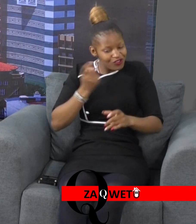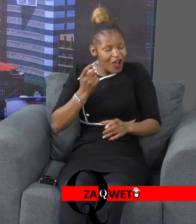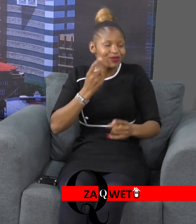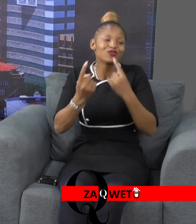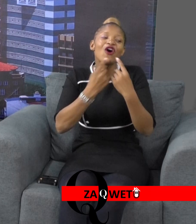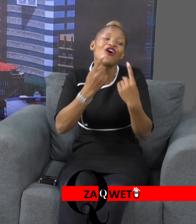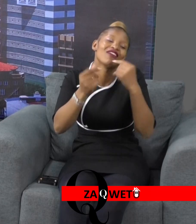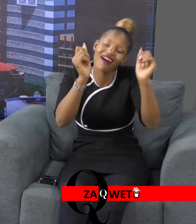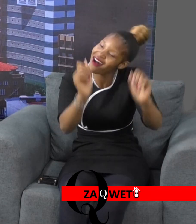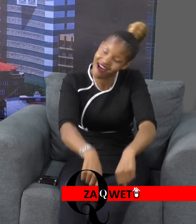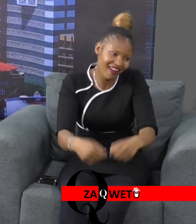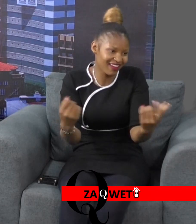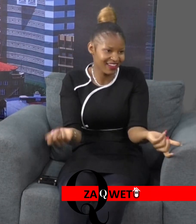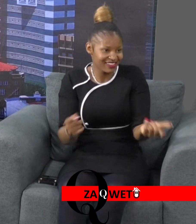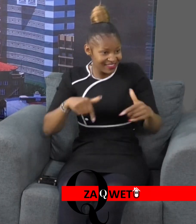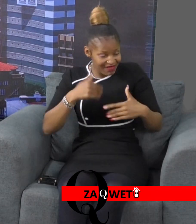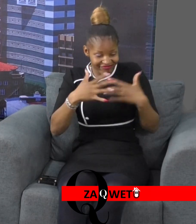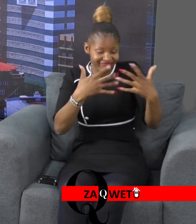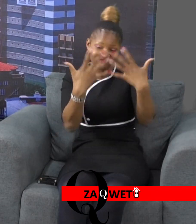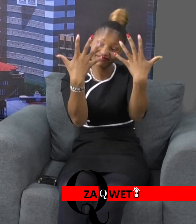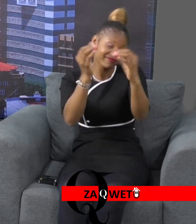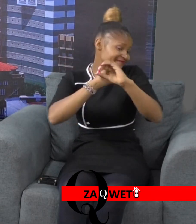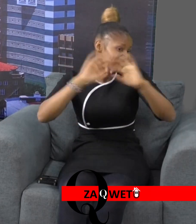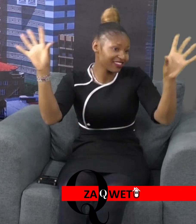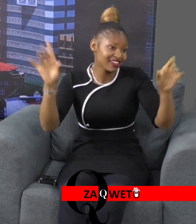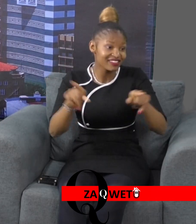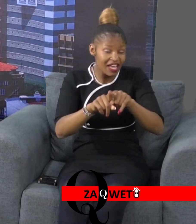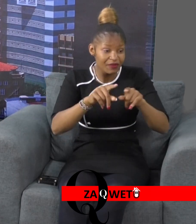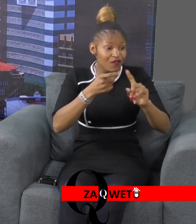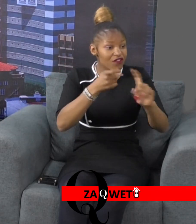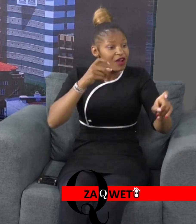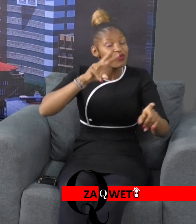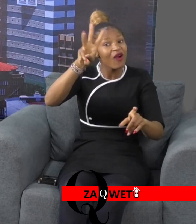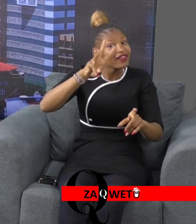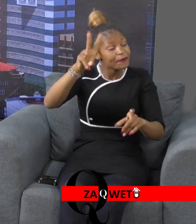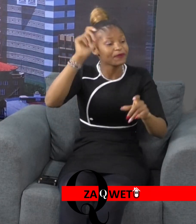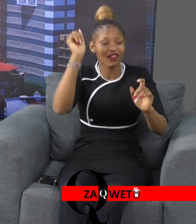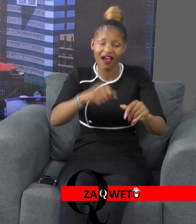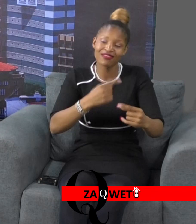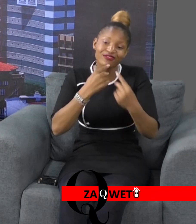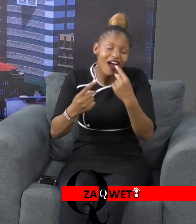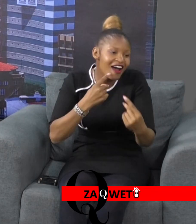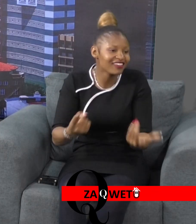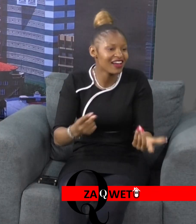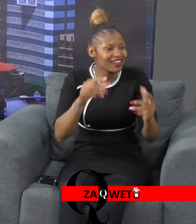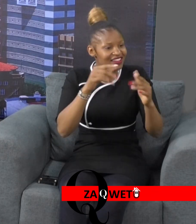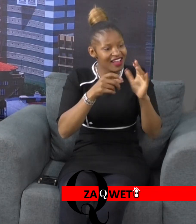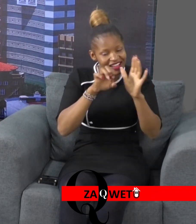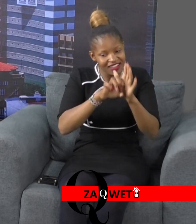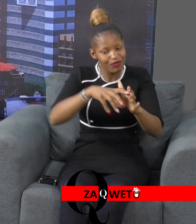shop to buy something, so that is how I communicate with them, because in villages they don't know about sign language. Oh,